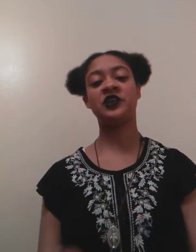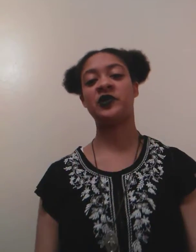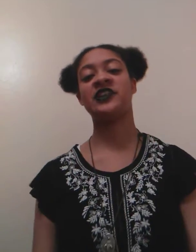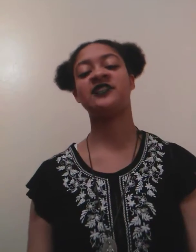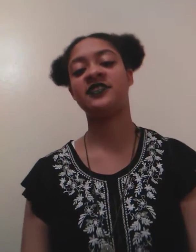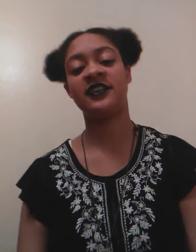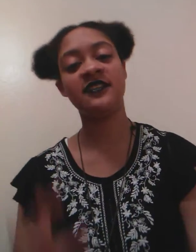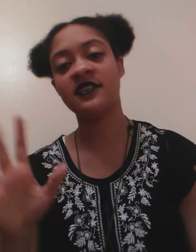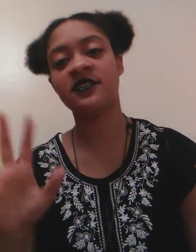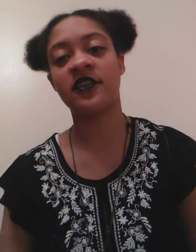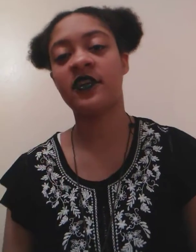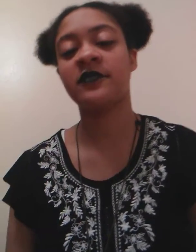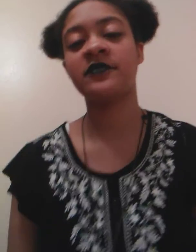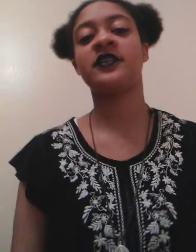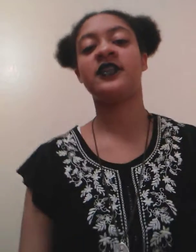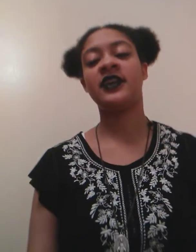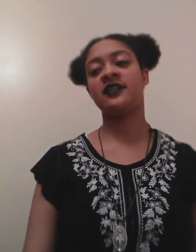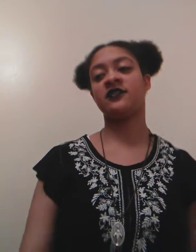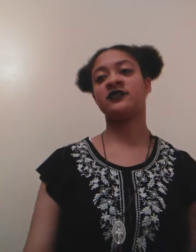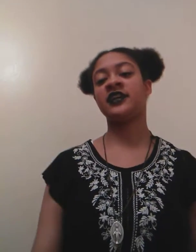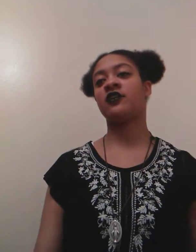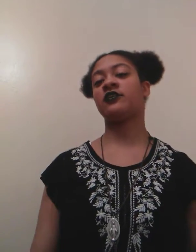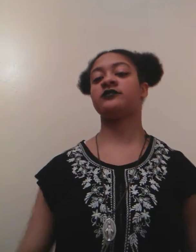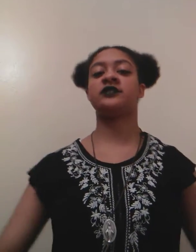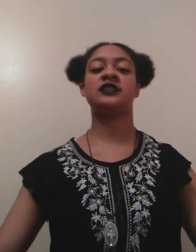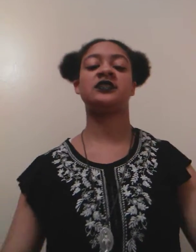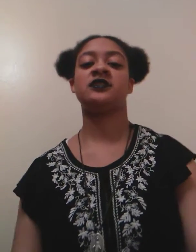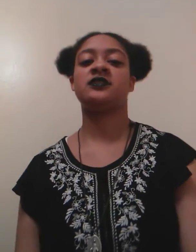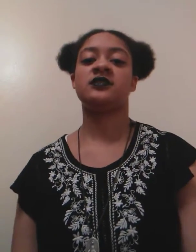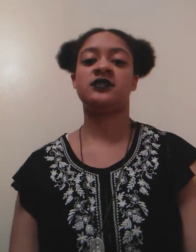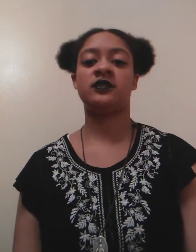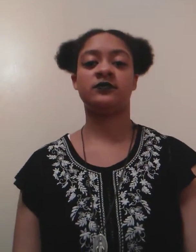know, it's easy to start off and it starts to get hard. So,